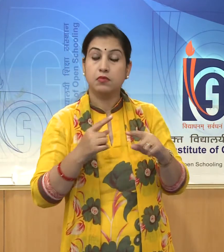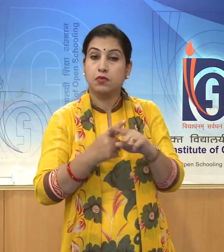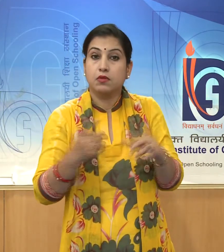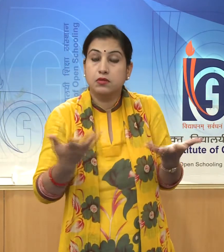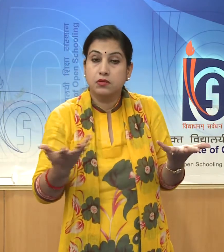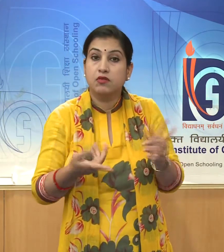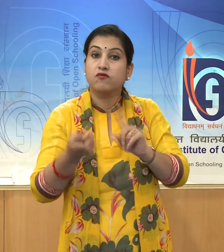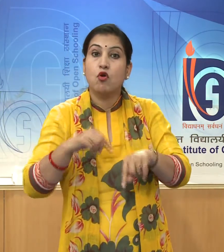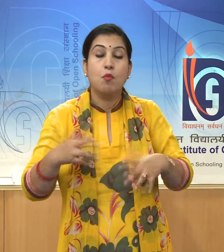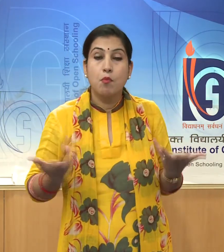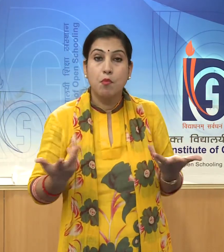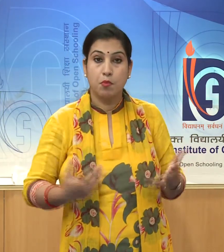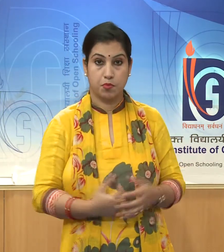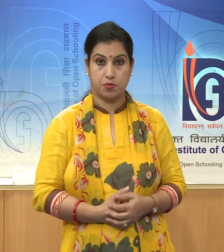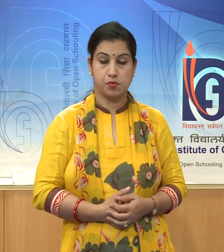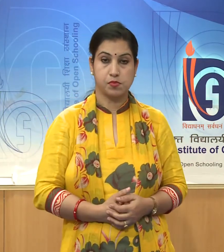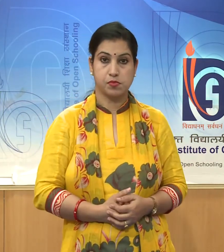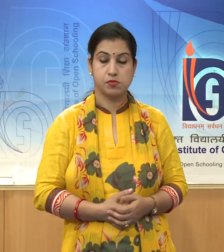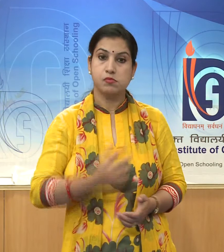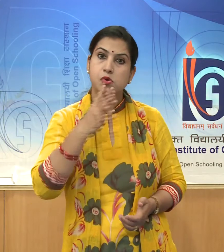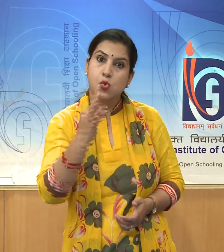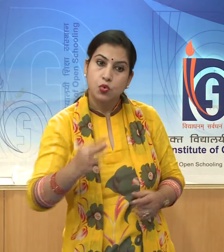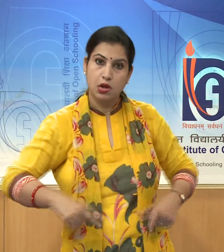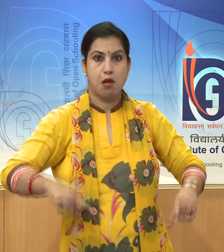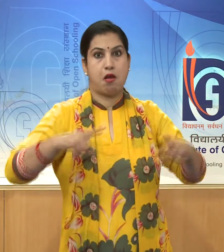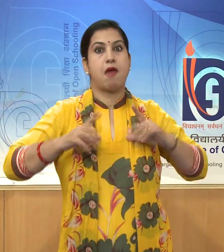were from real life,